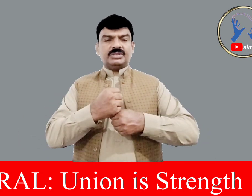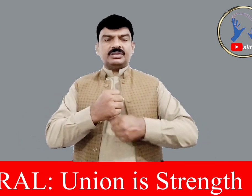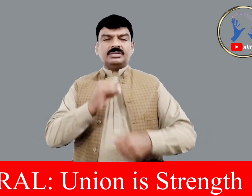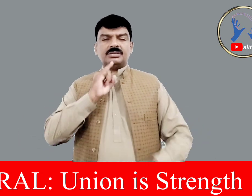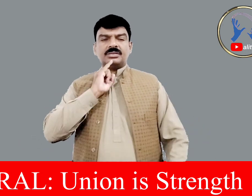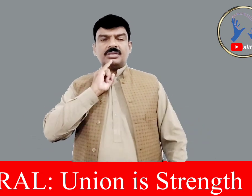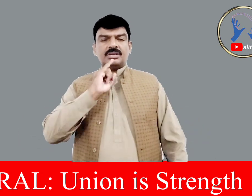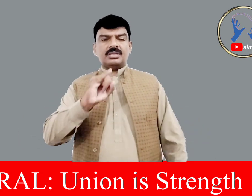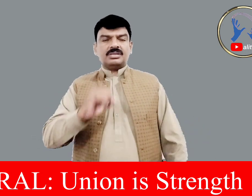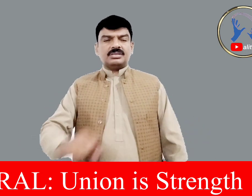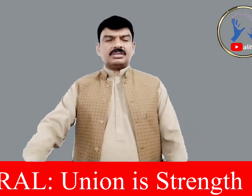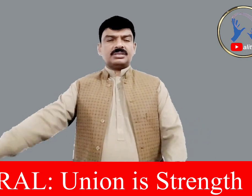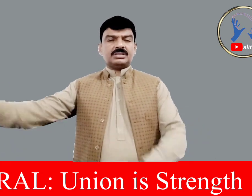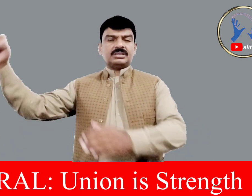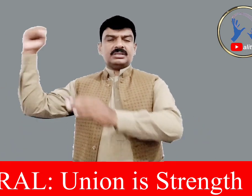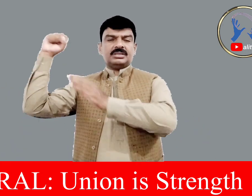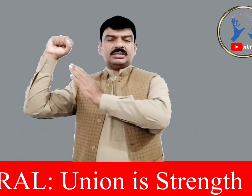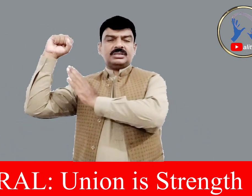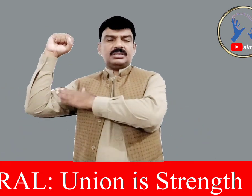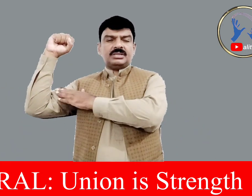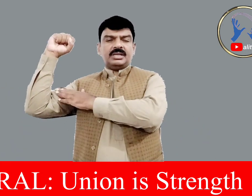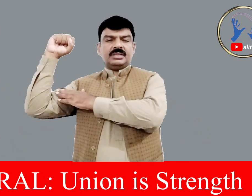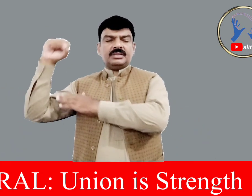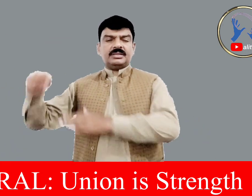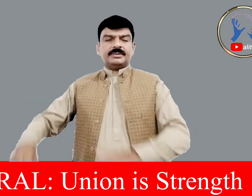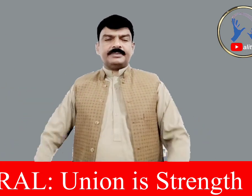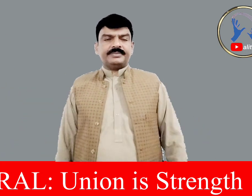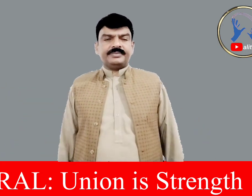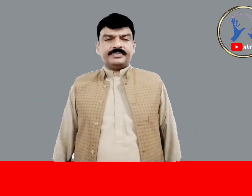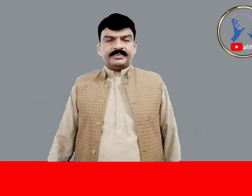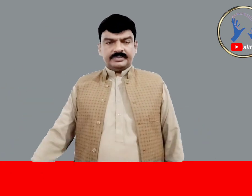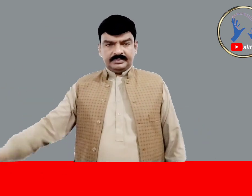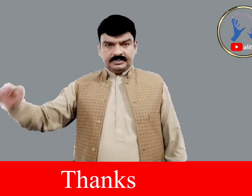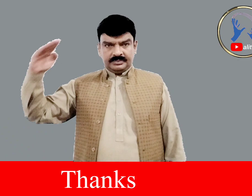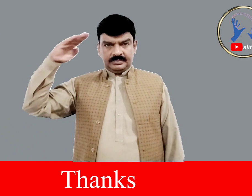Union is strength.